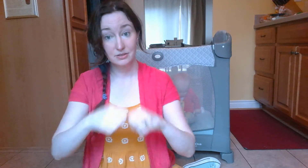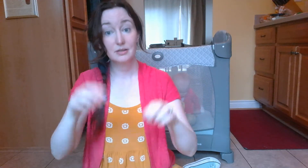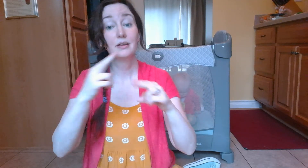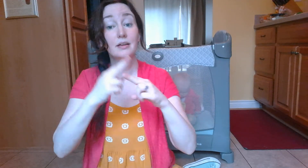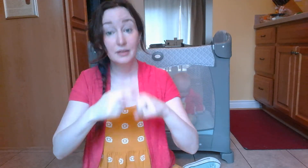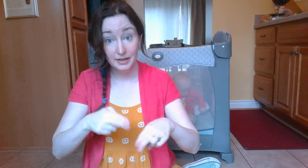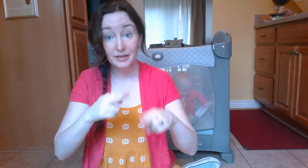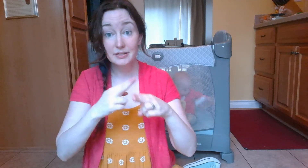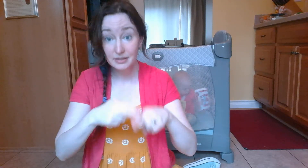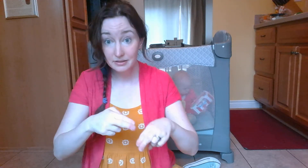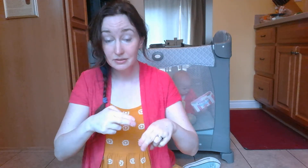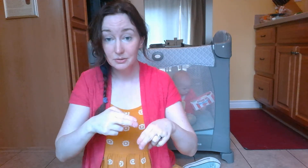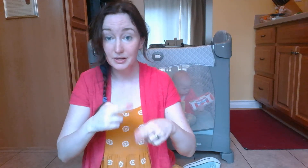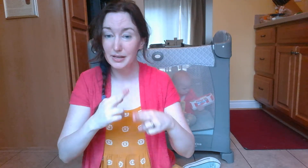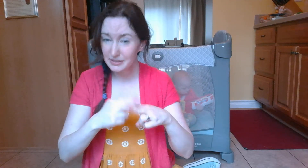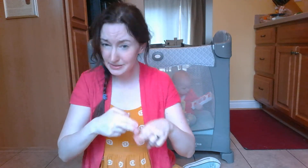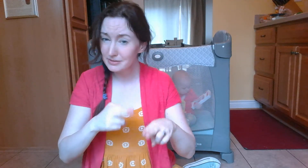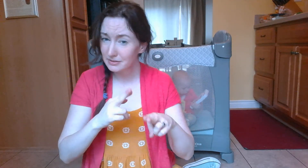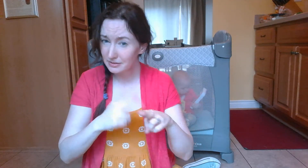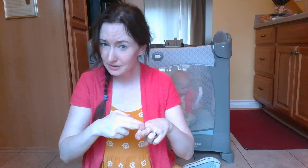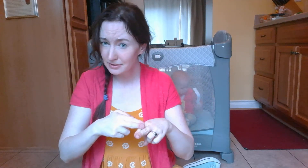Easter egg or eggs,